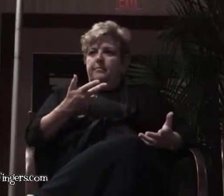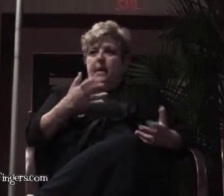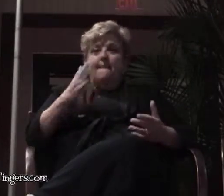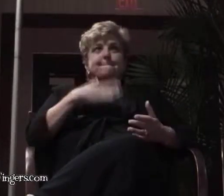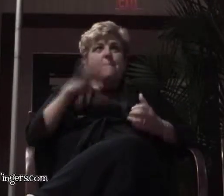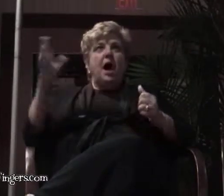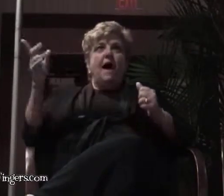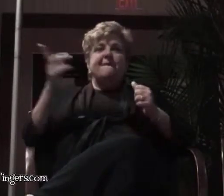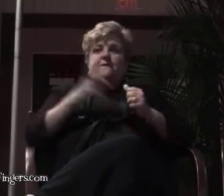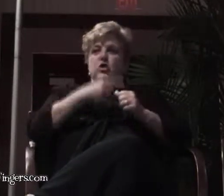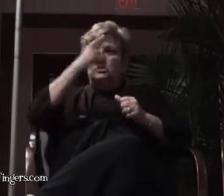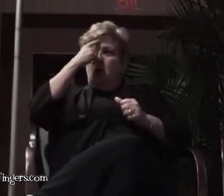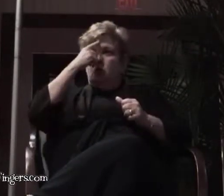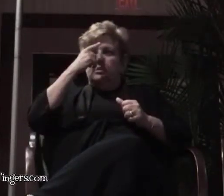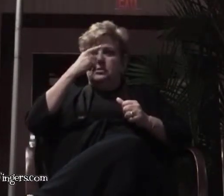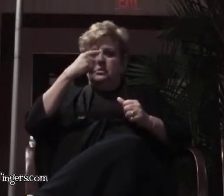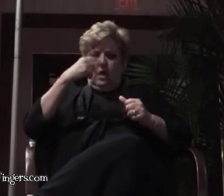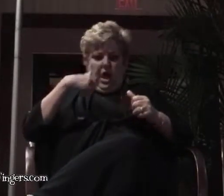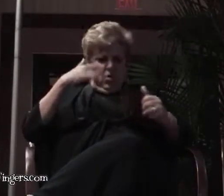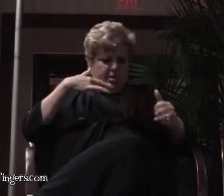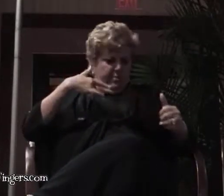shot. I'm shot.